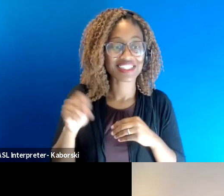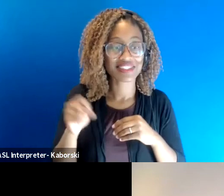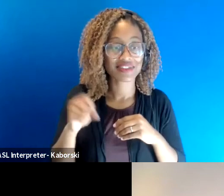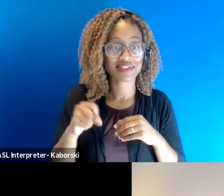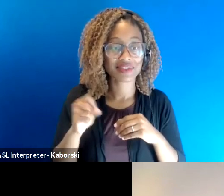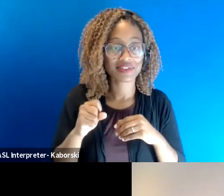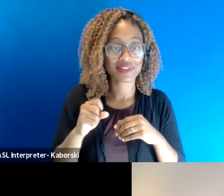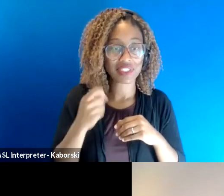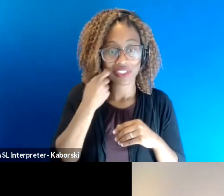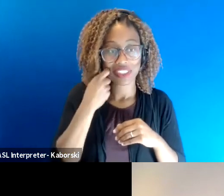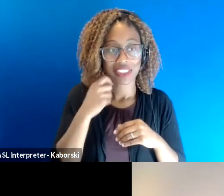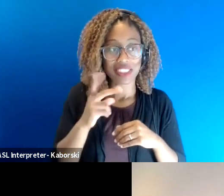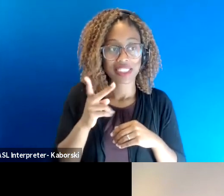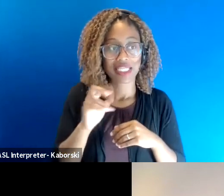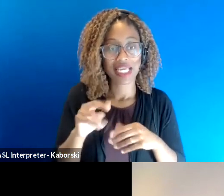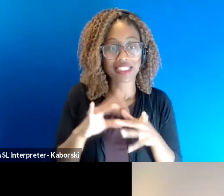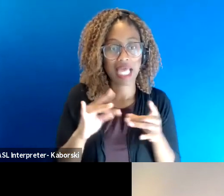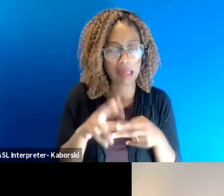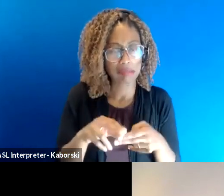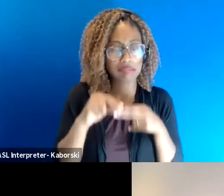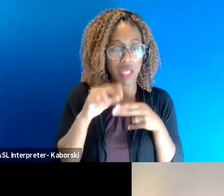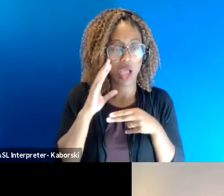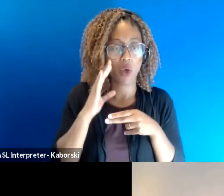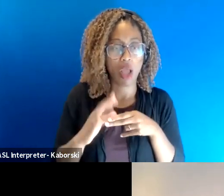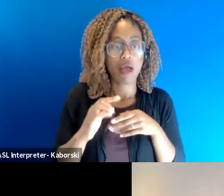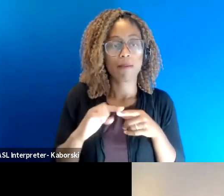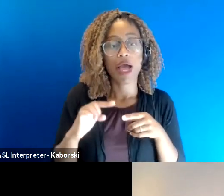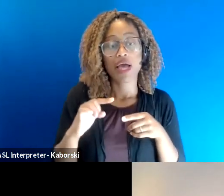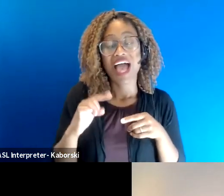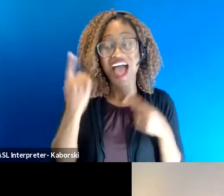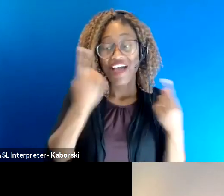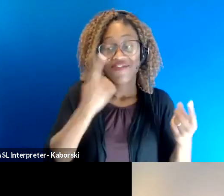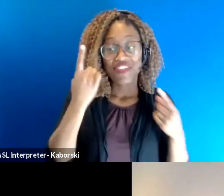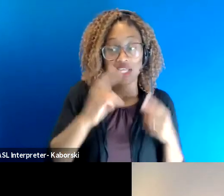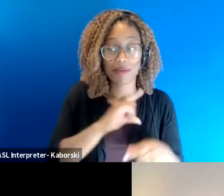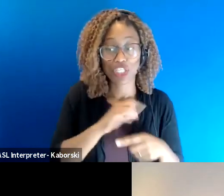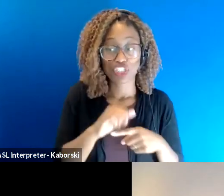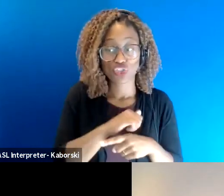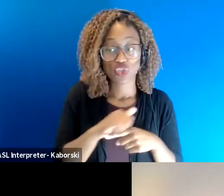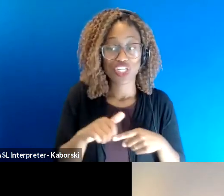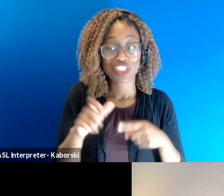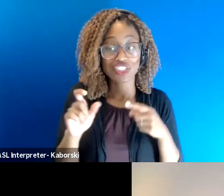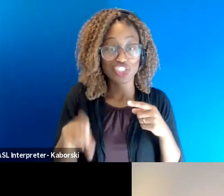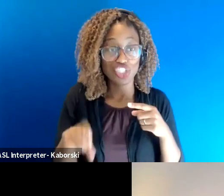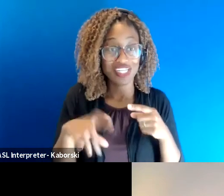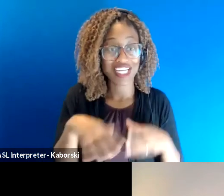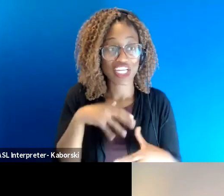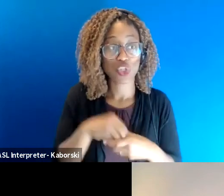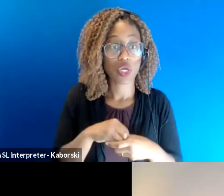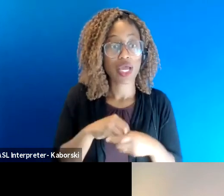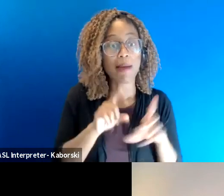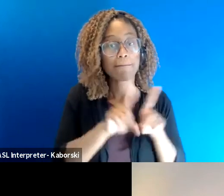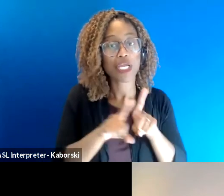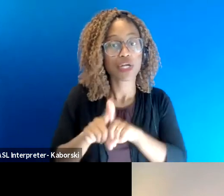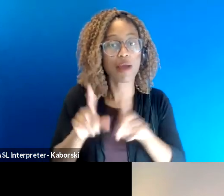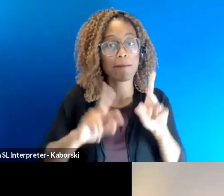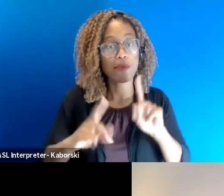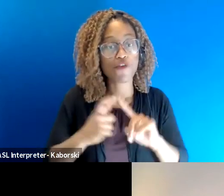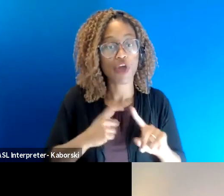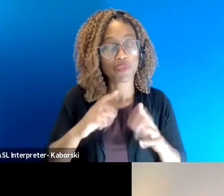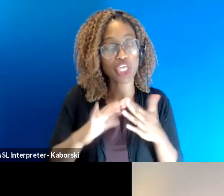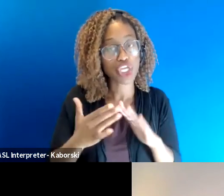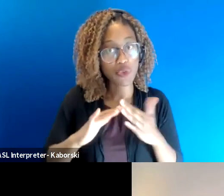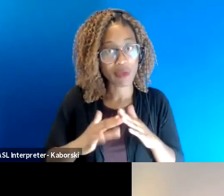on to what Ken was saying. I think that the police training should include peers, people from the